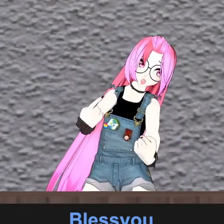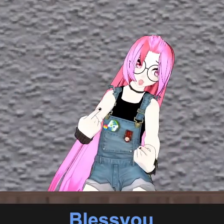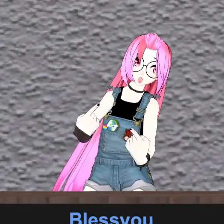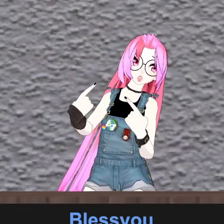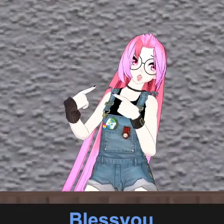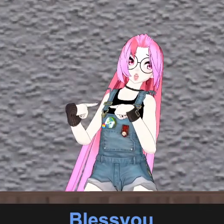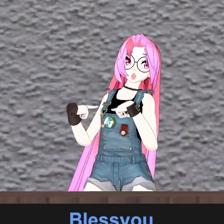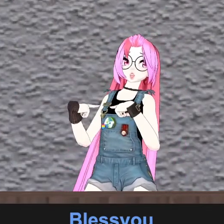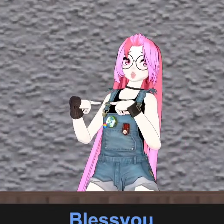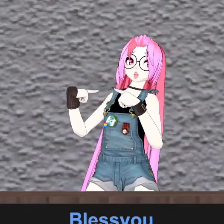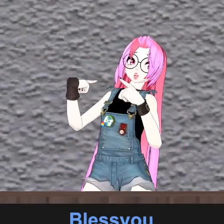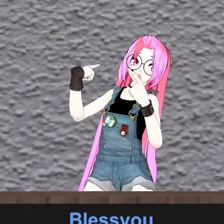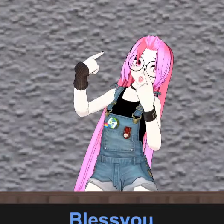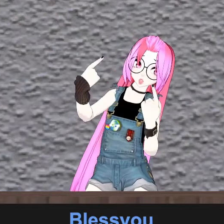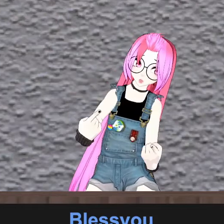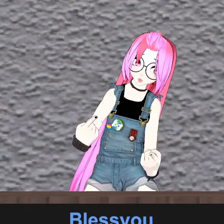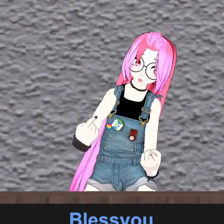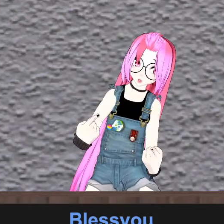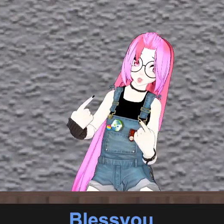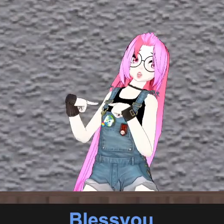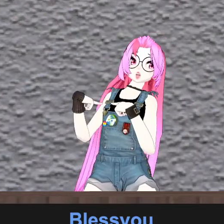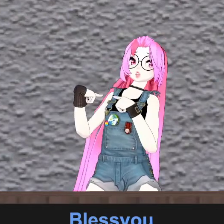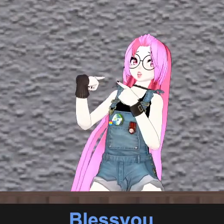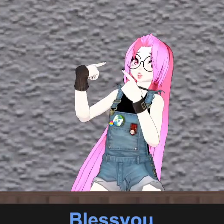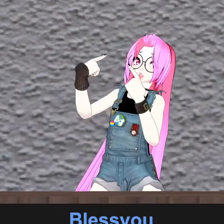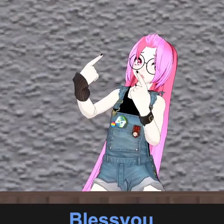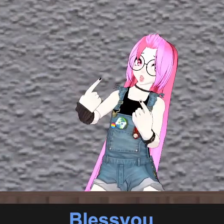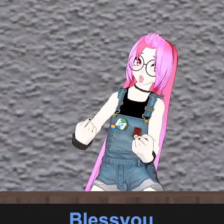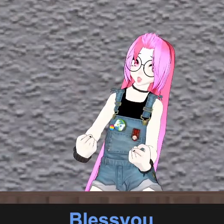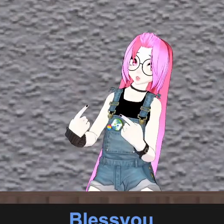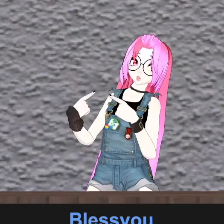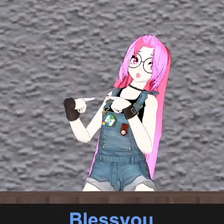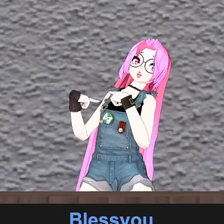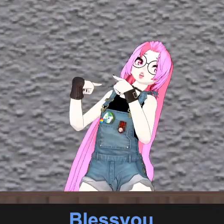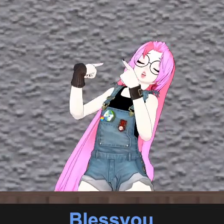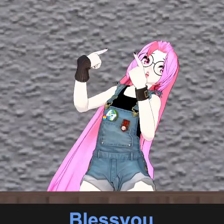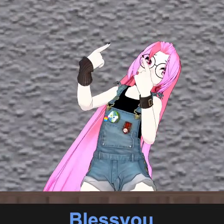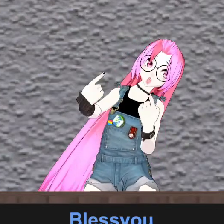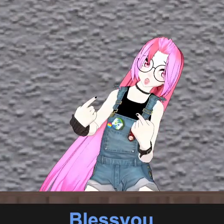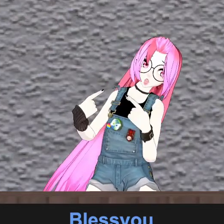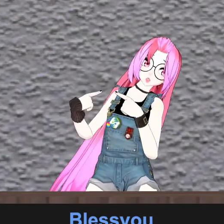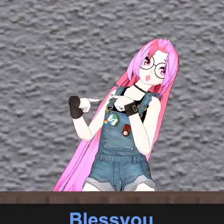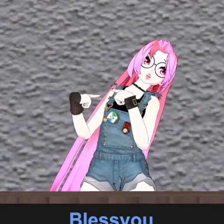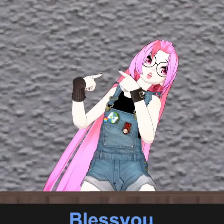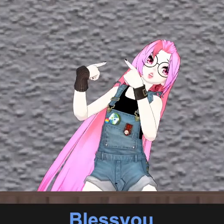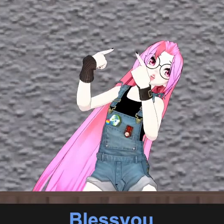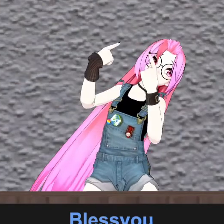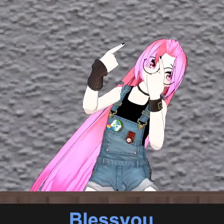like eventually it did happen. This is like since, or like it's been a while, but eventually